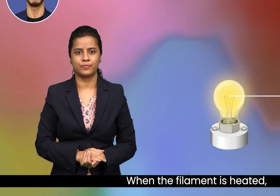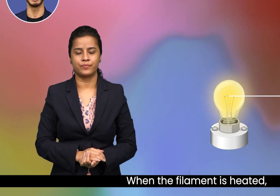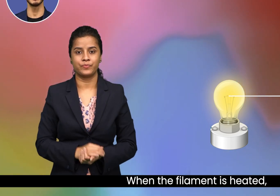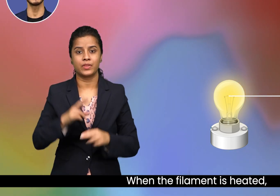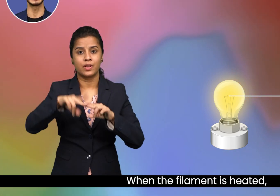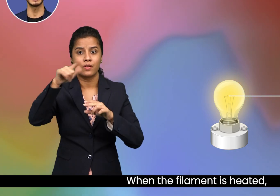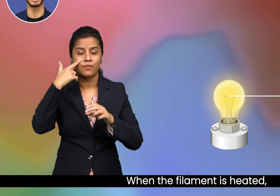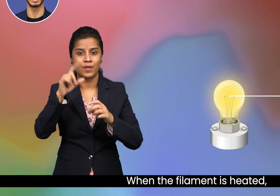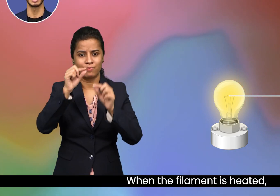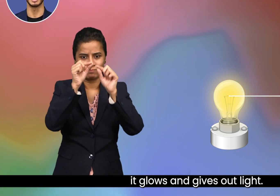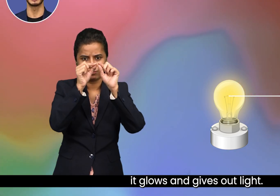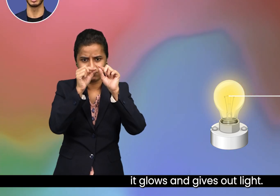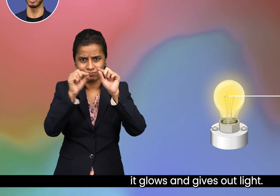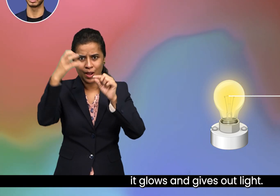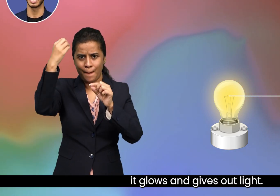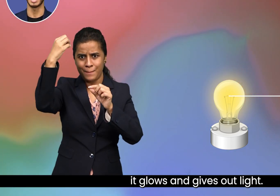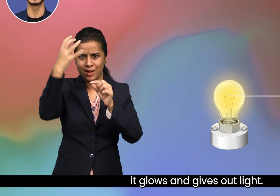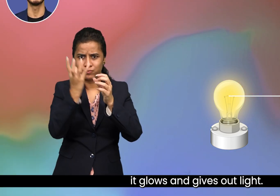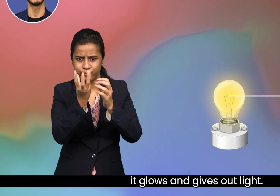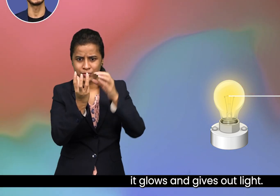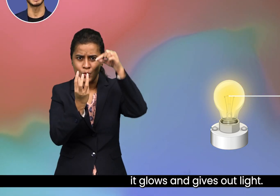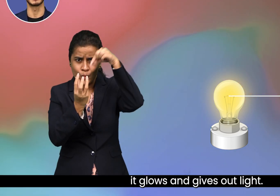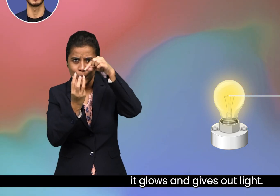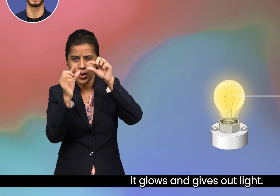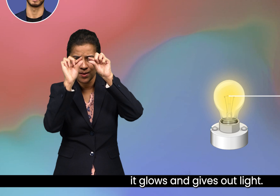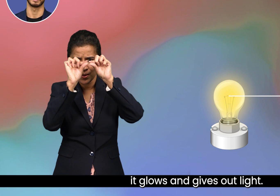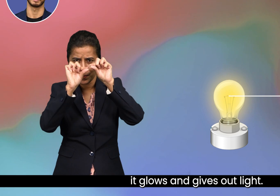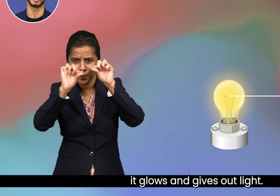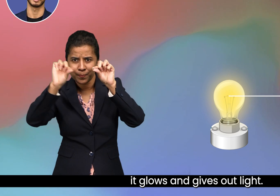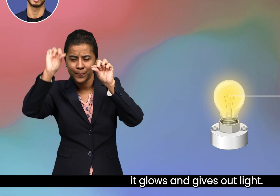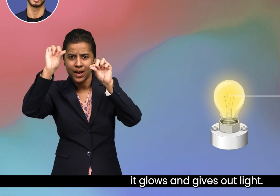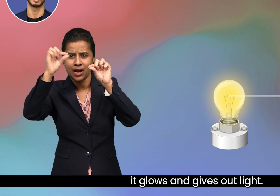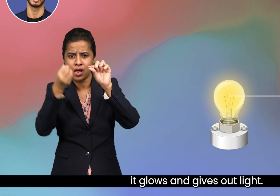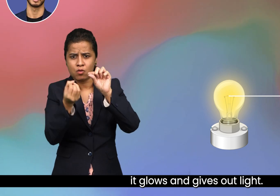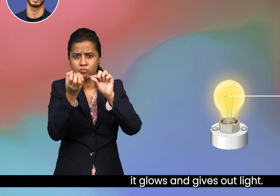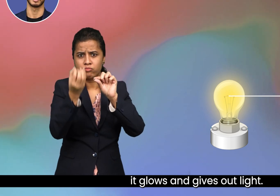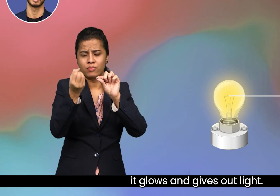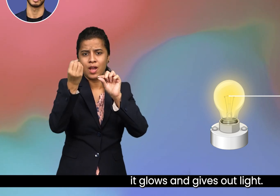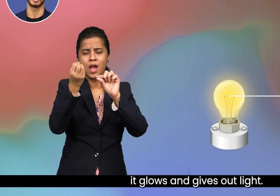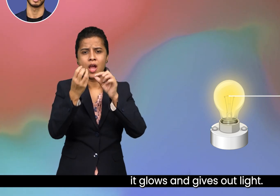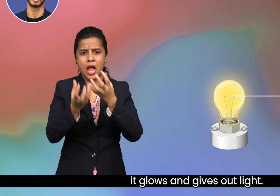When the filament is heated, it glows and gives out light.